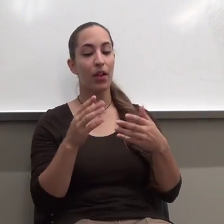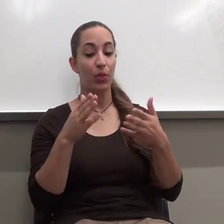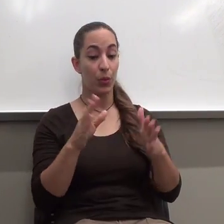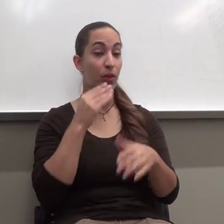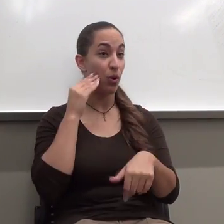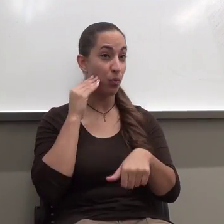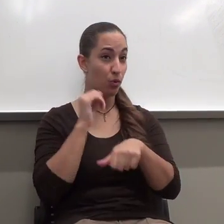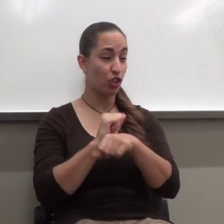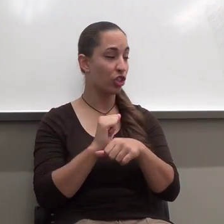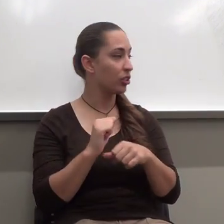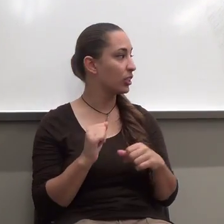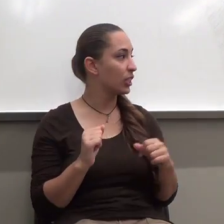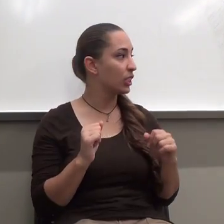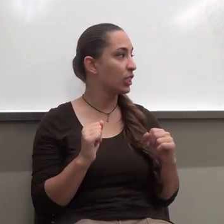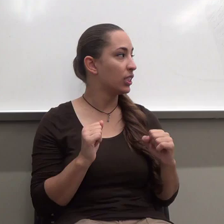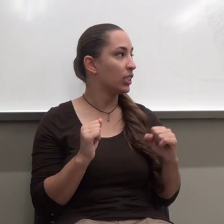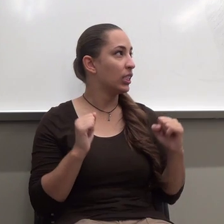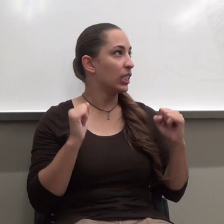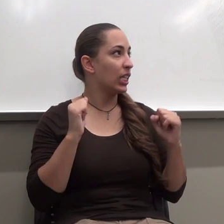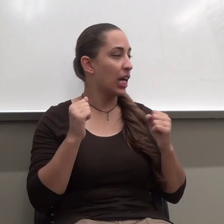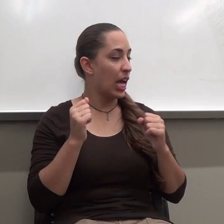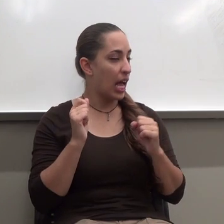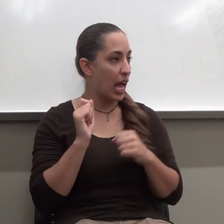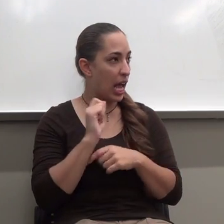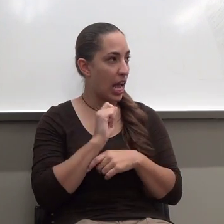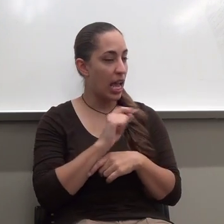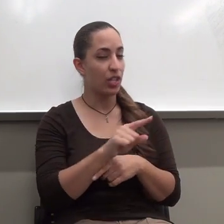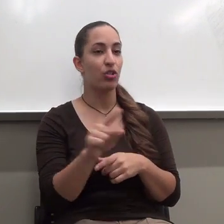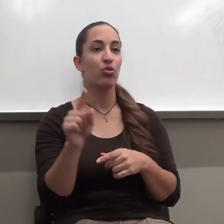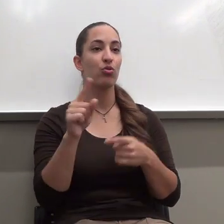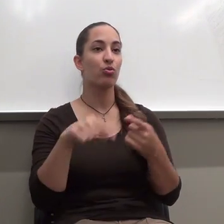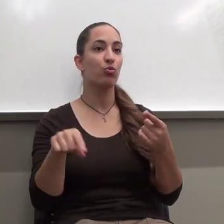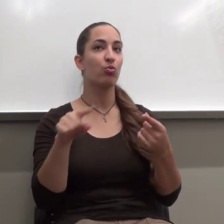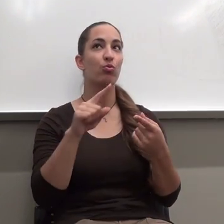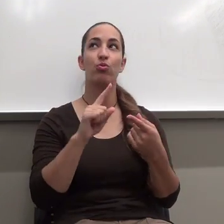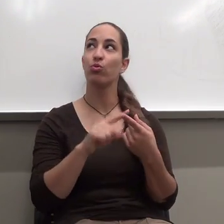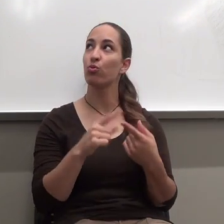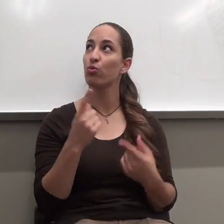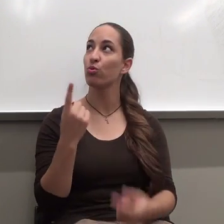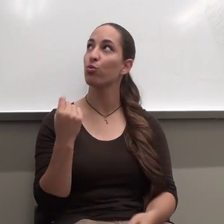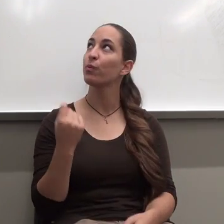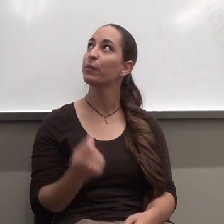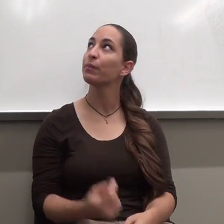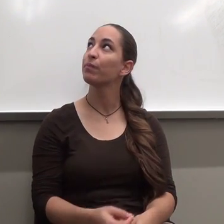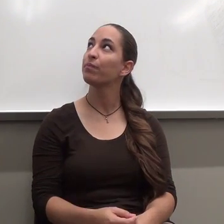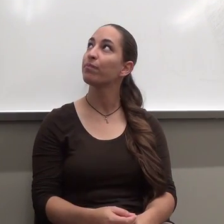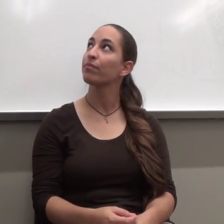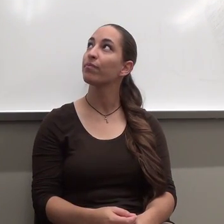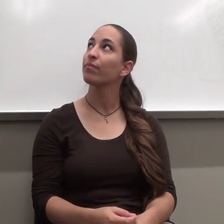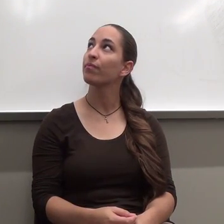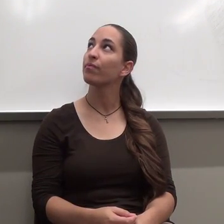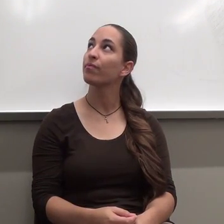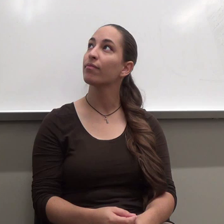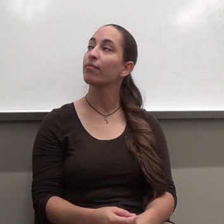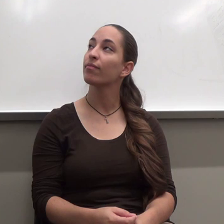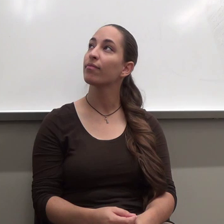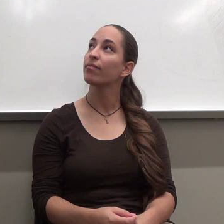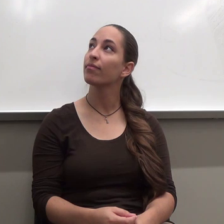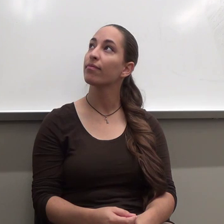here, it asks you, what it asks you to do is underline one thing